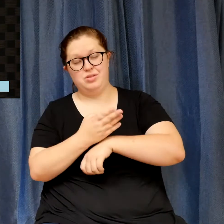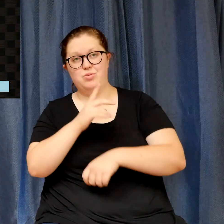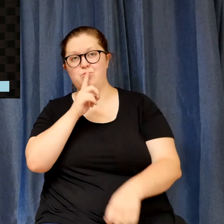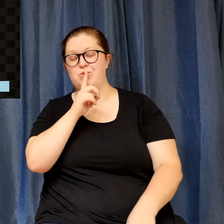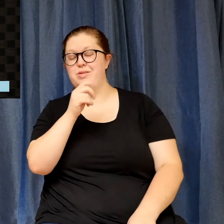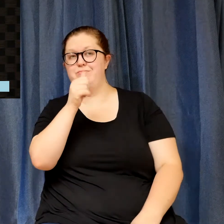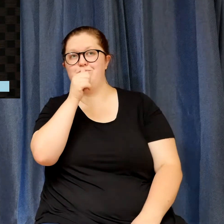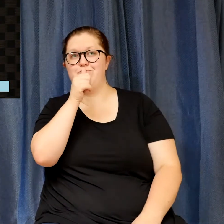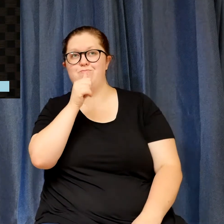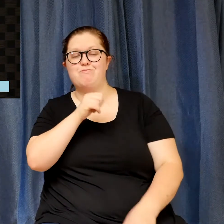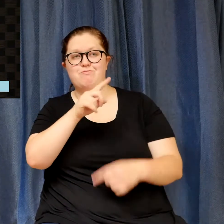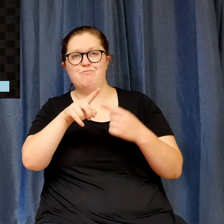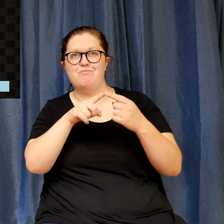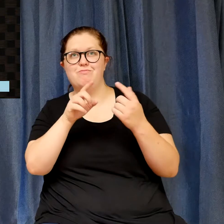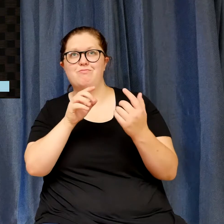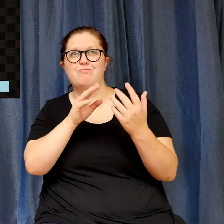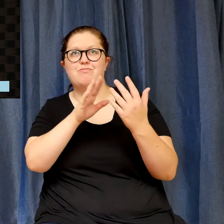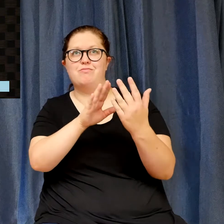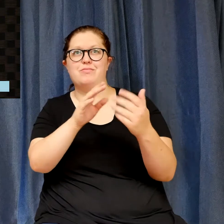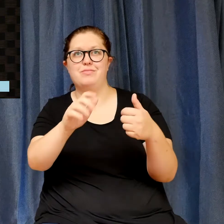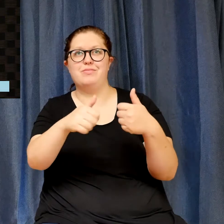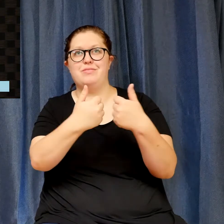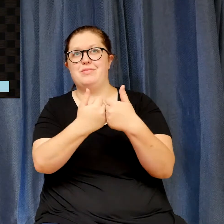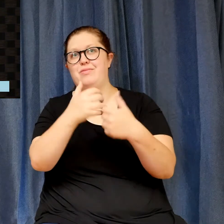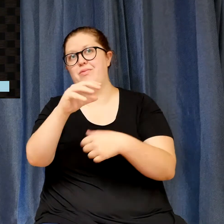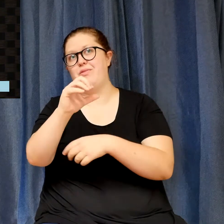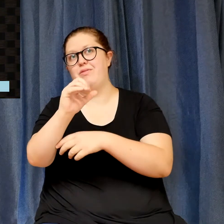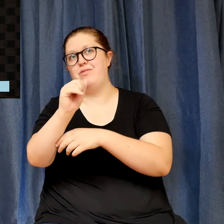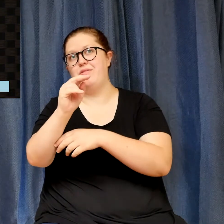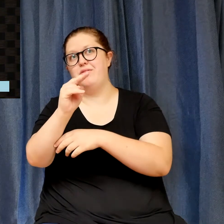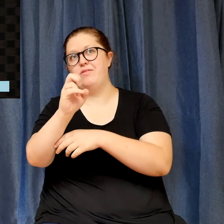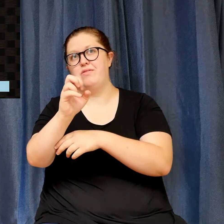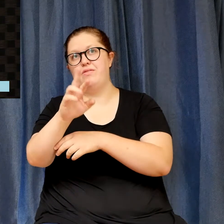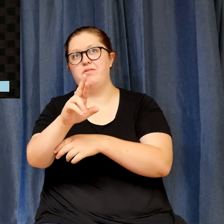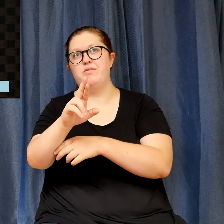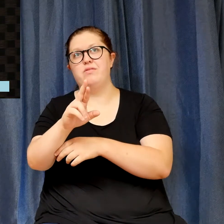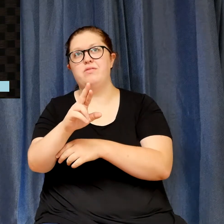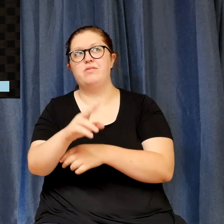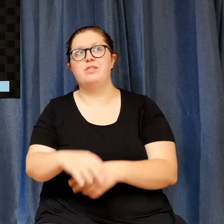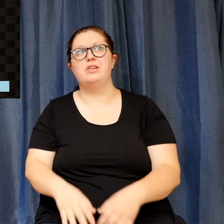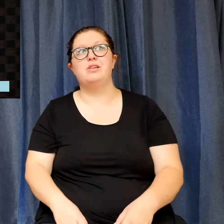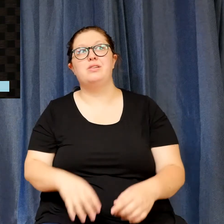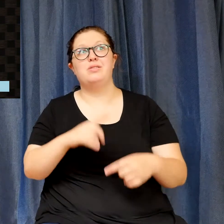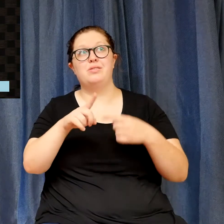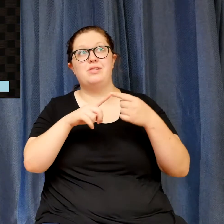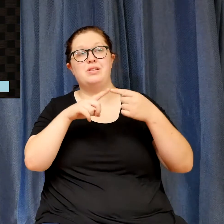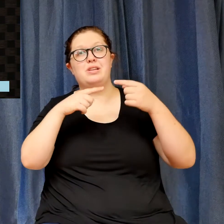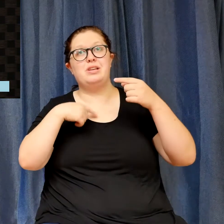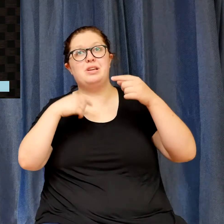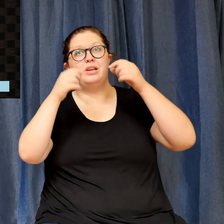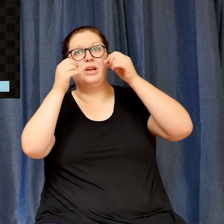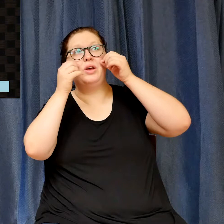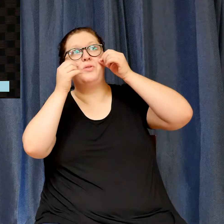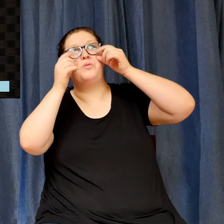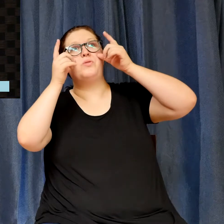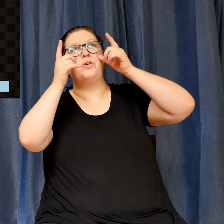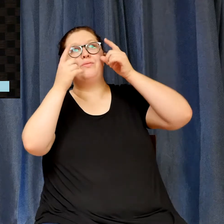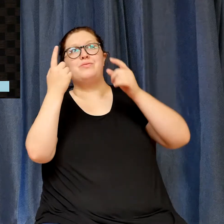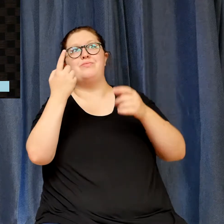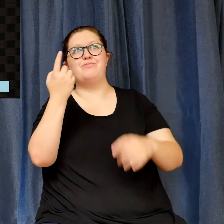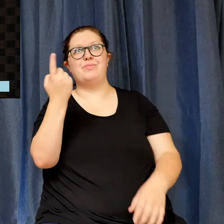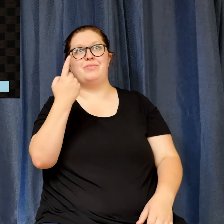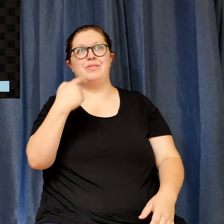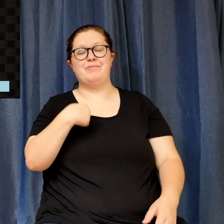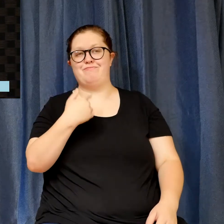were, because every day I woke up, something that tasted okay yesterday tasted like sheet